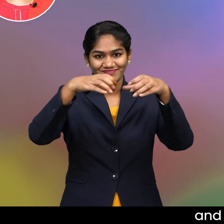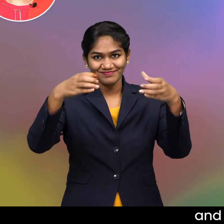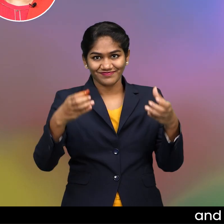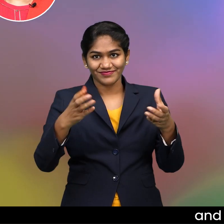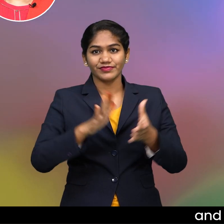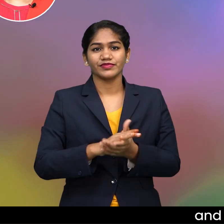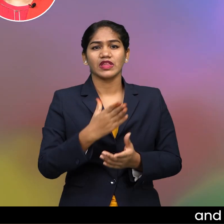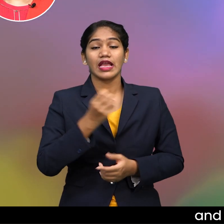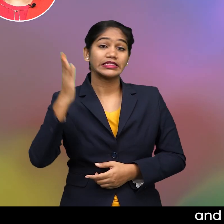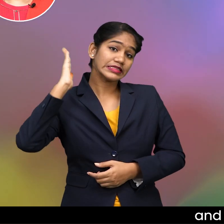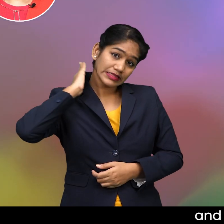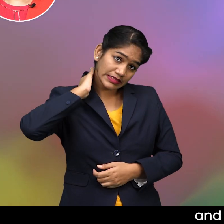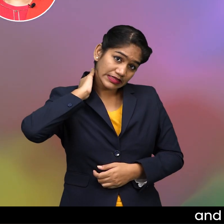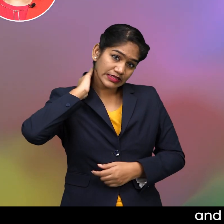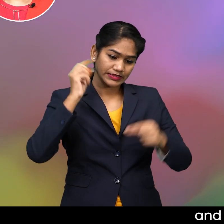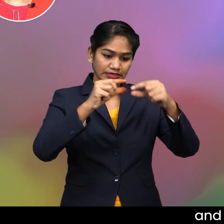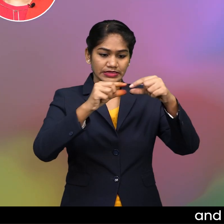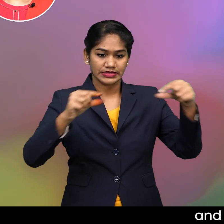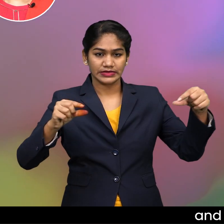spinal cord,